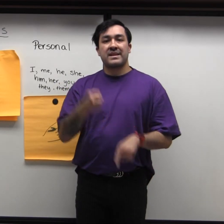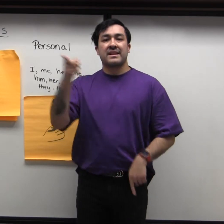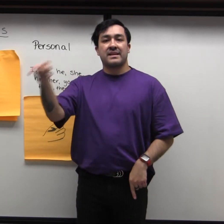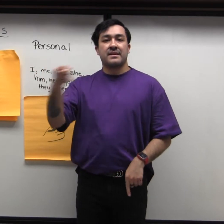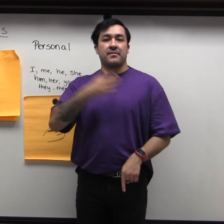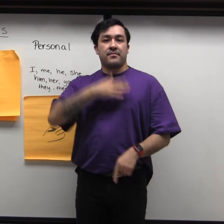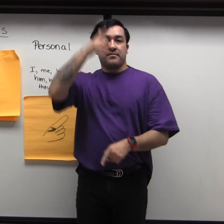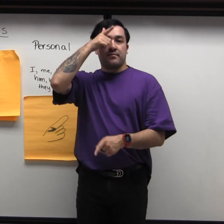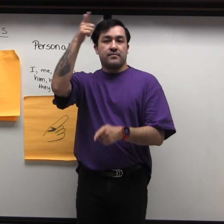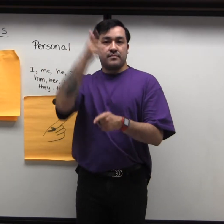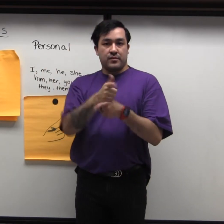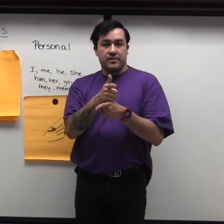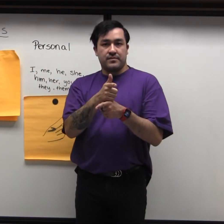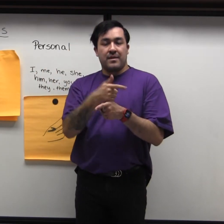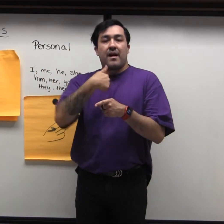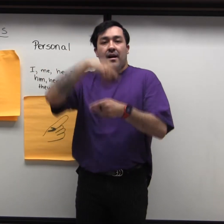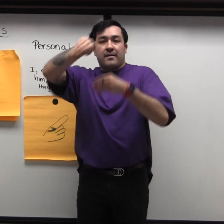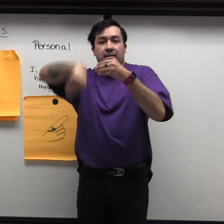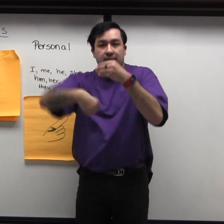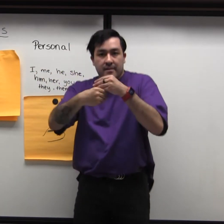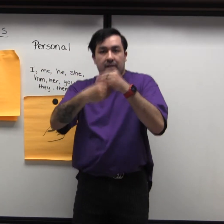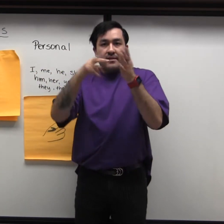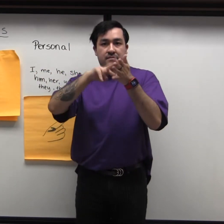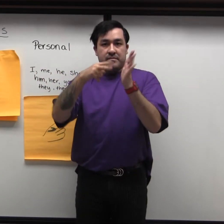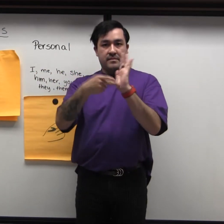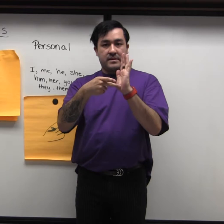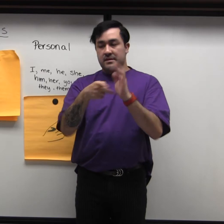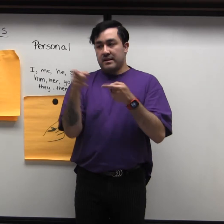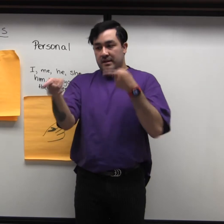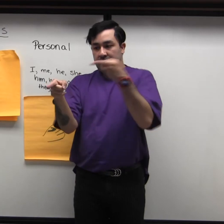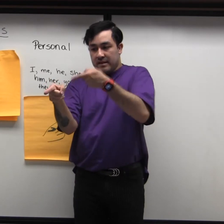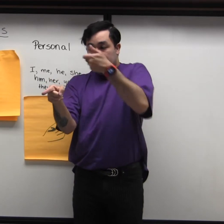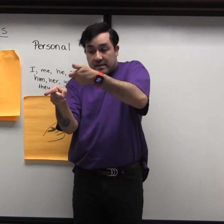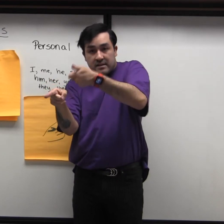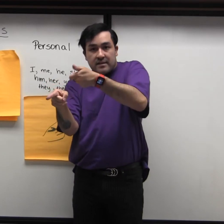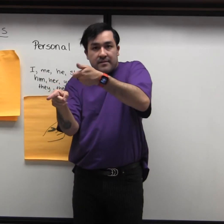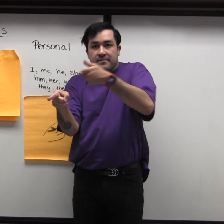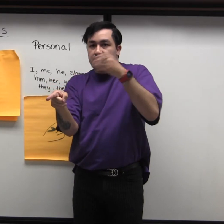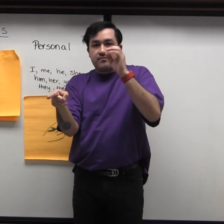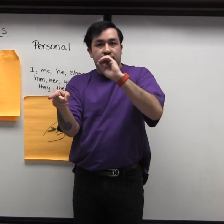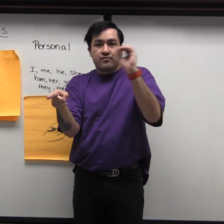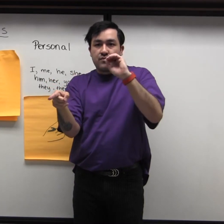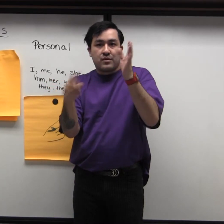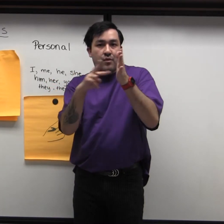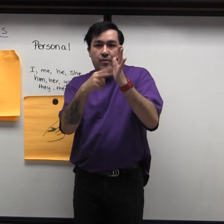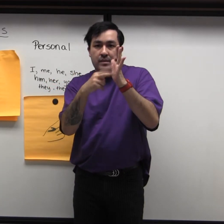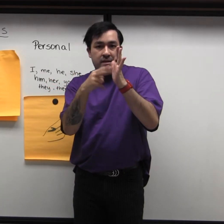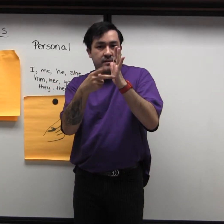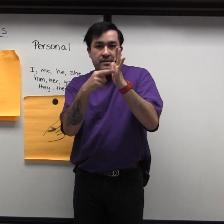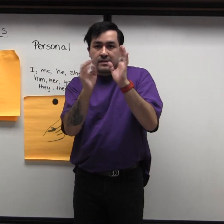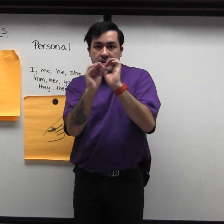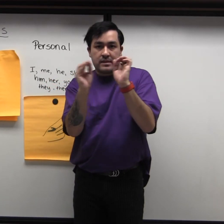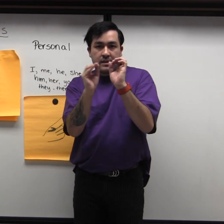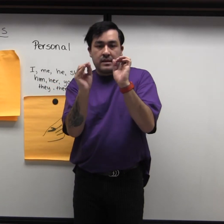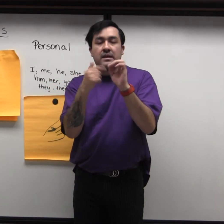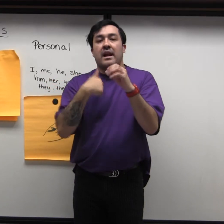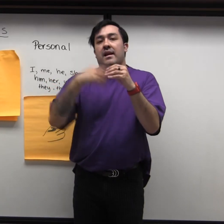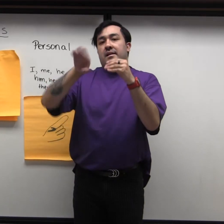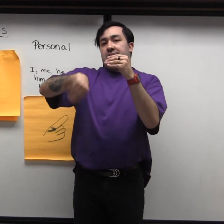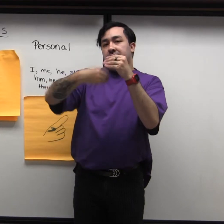You see, I added boy before. That's my brother. He's my brother, right? So the point itself has no meaning.